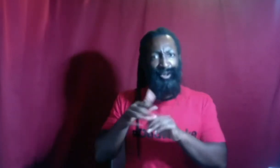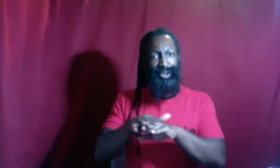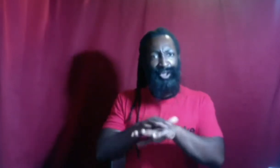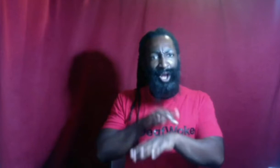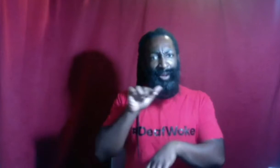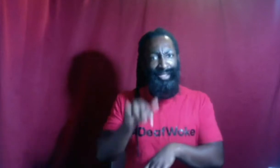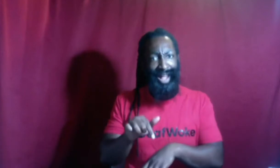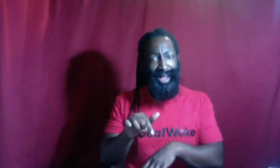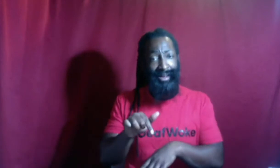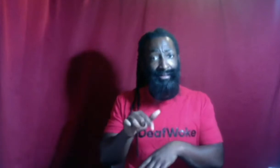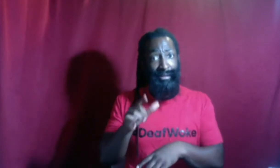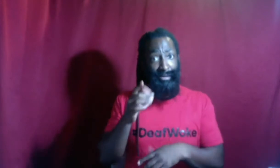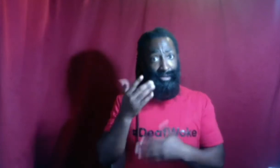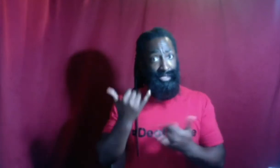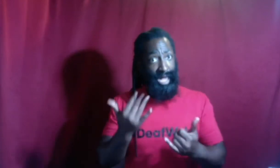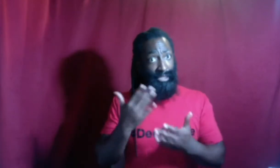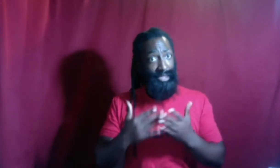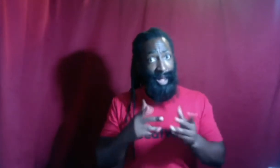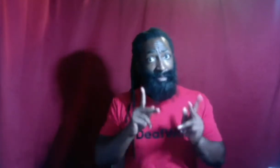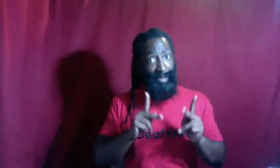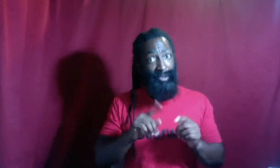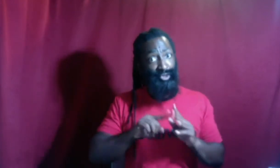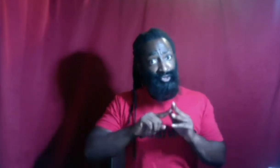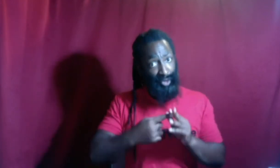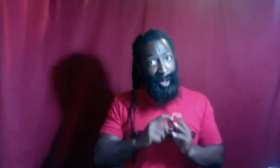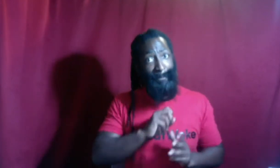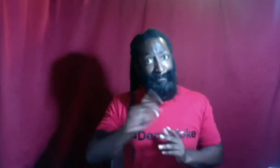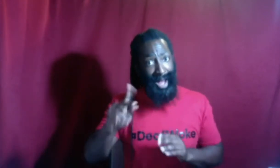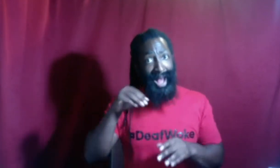2020. That taught us how to slow down.